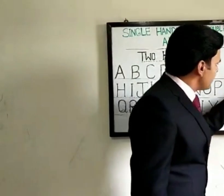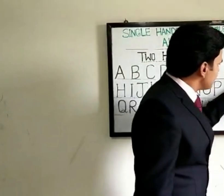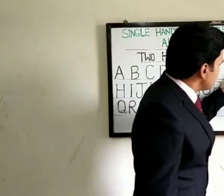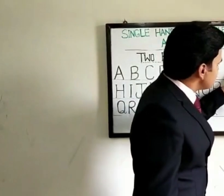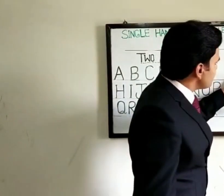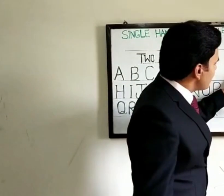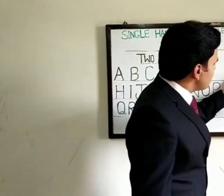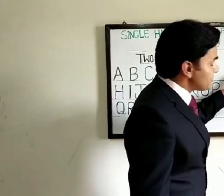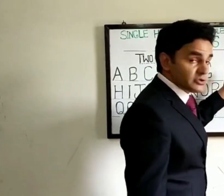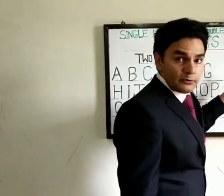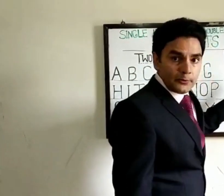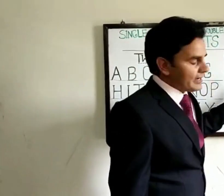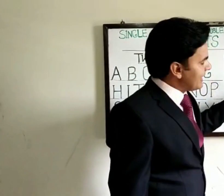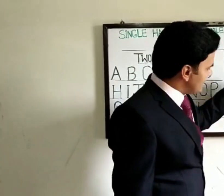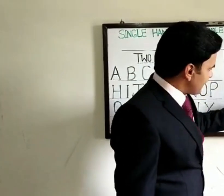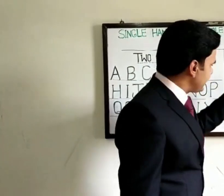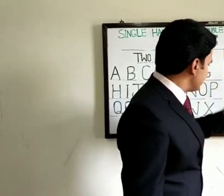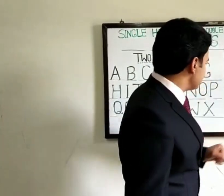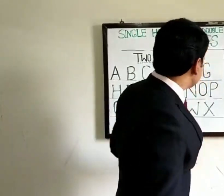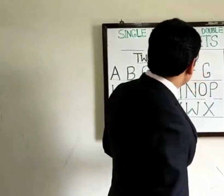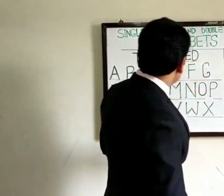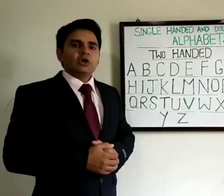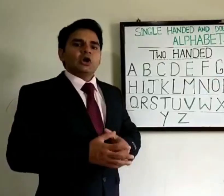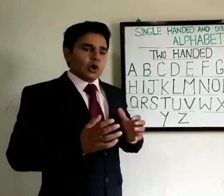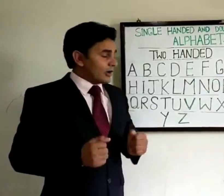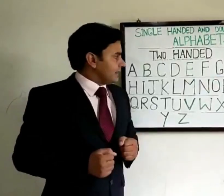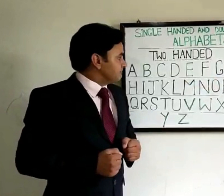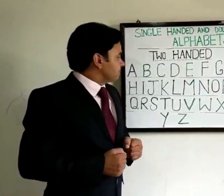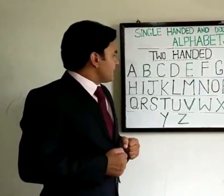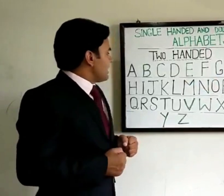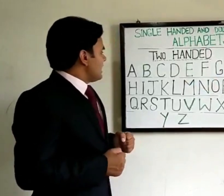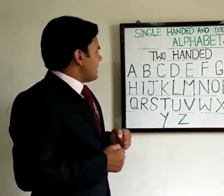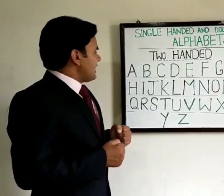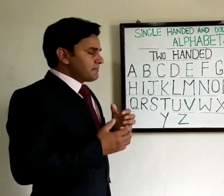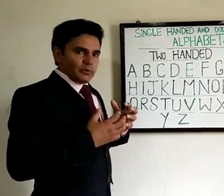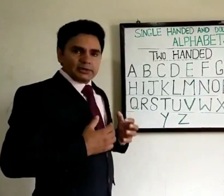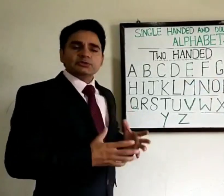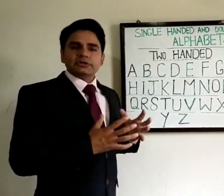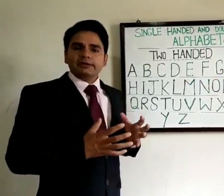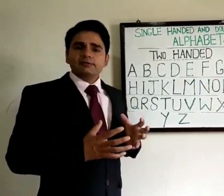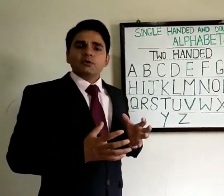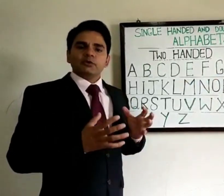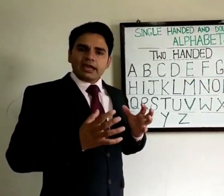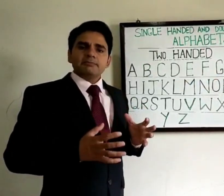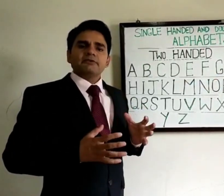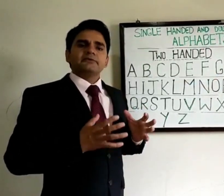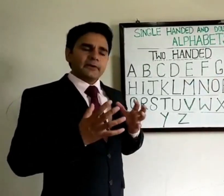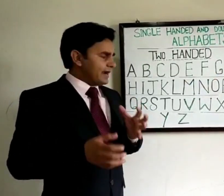the English alphabets you are looking in lowercase. Okay, I am going to sign with the help of two